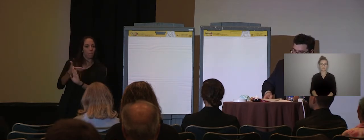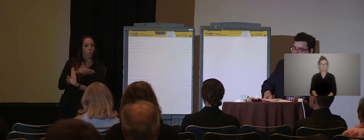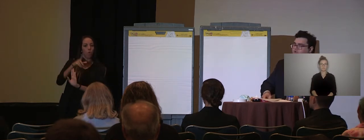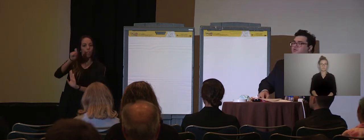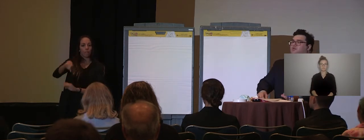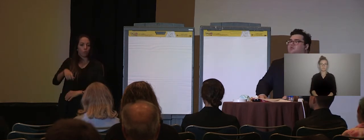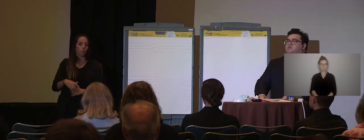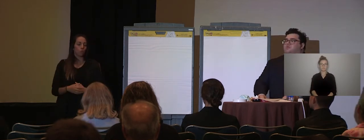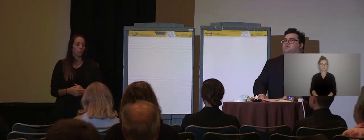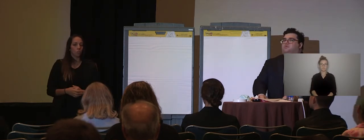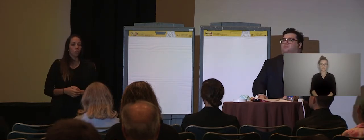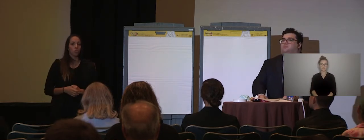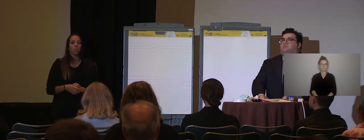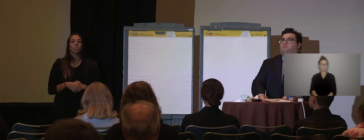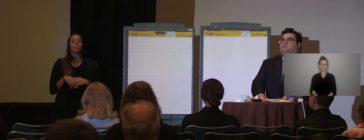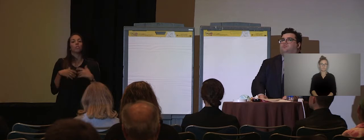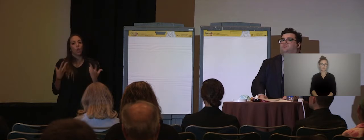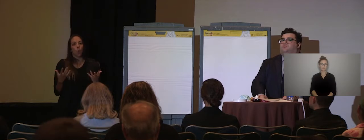So,